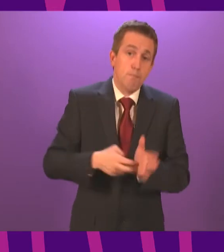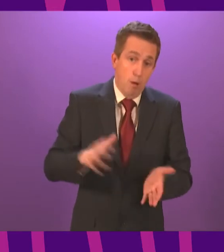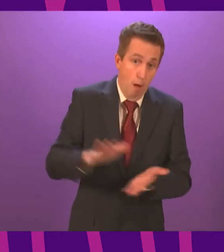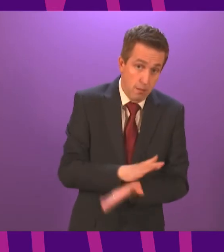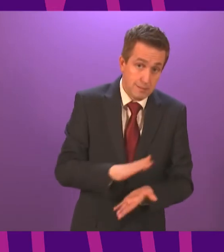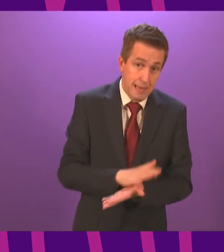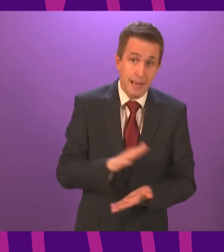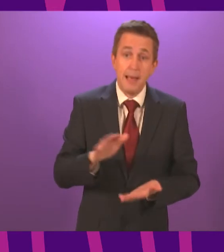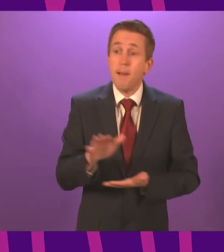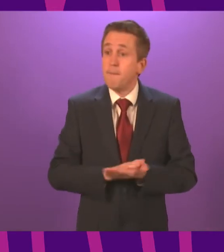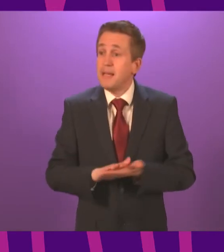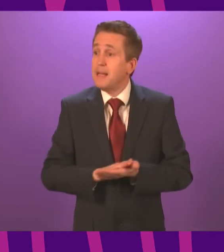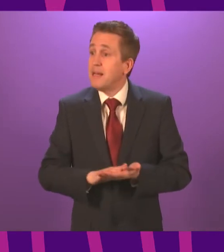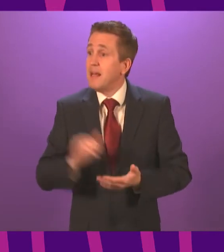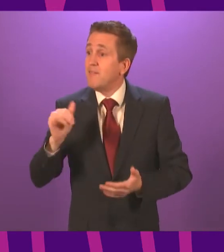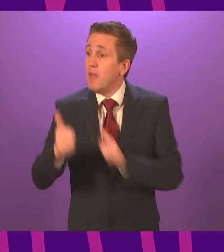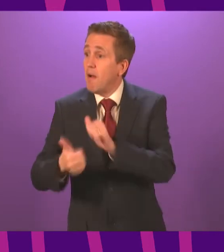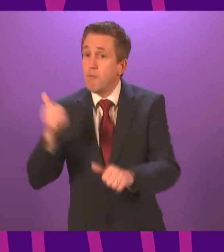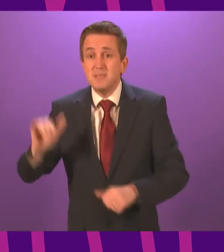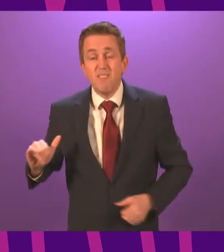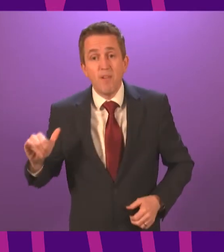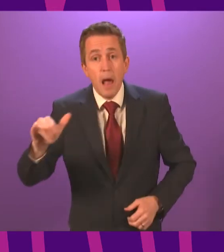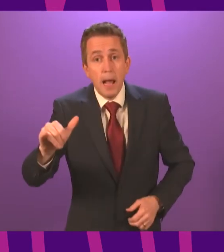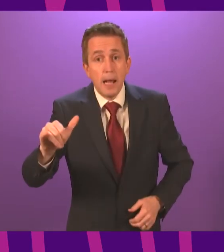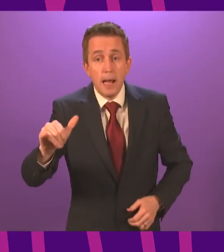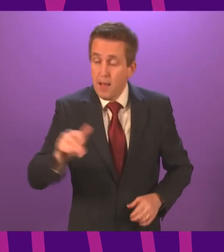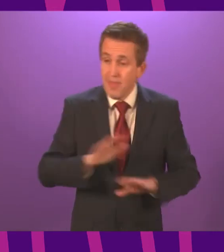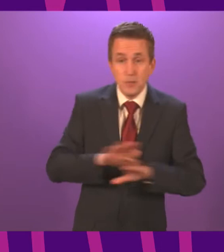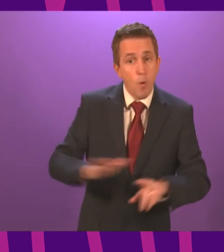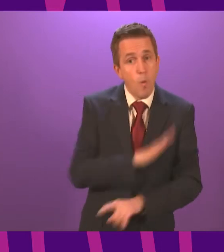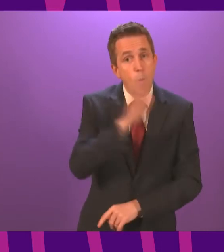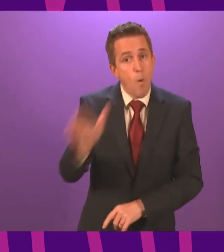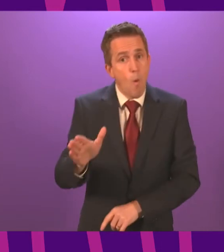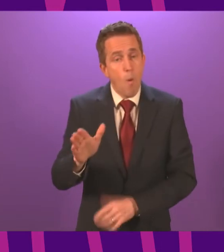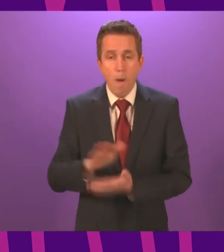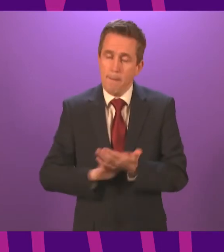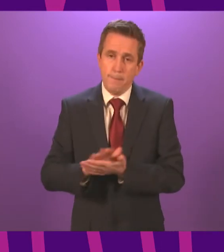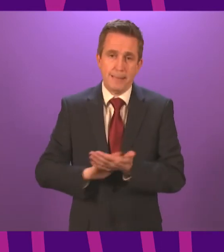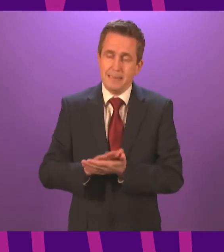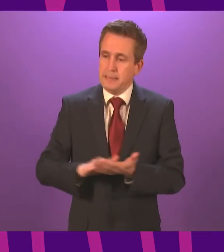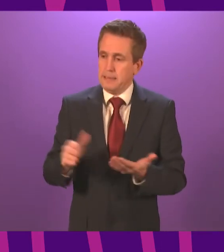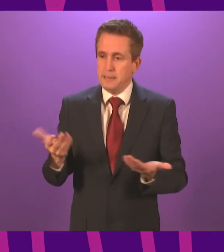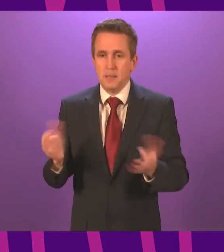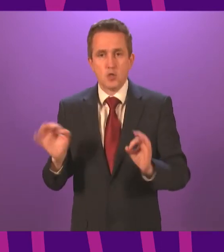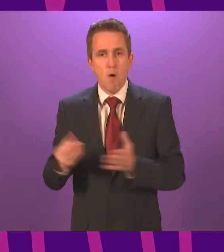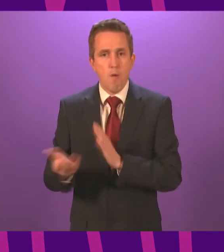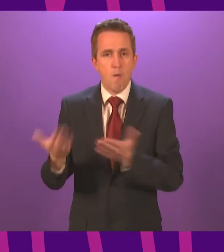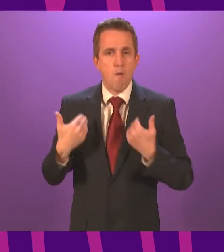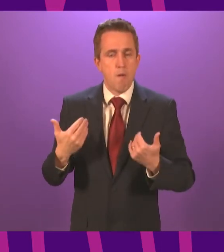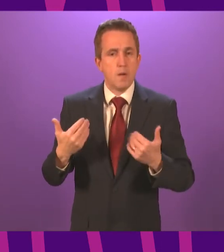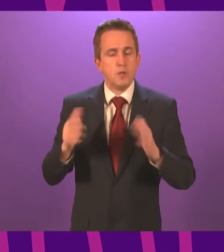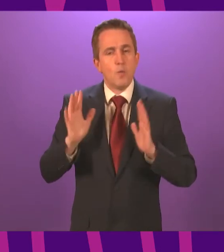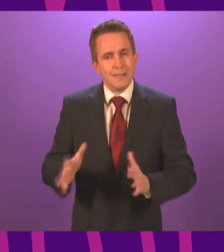have no route to secure repayment from the airlines or the holiday companies unless this is